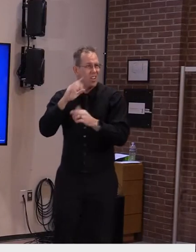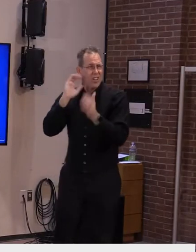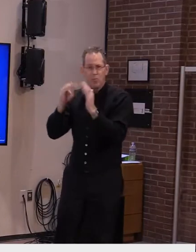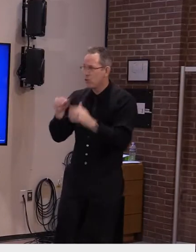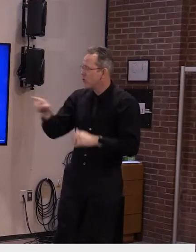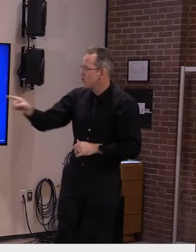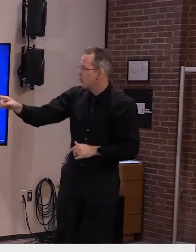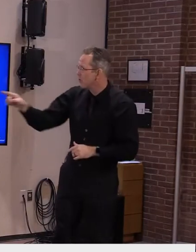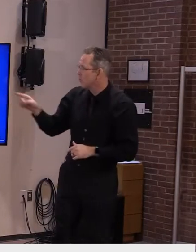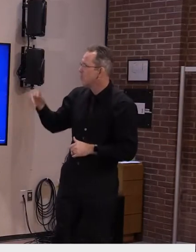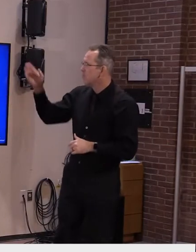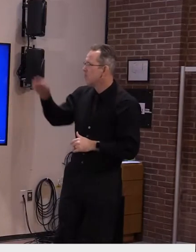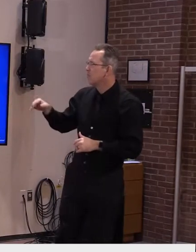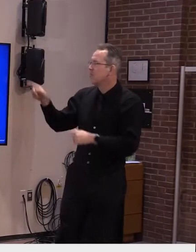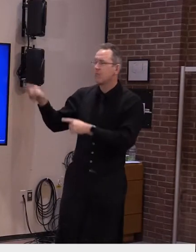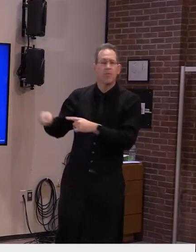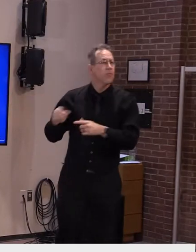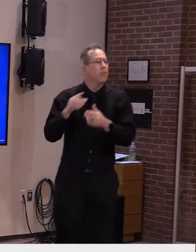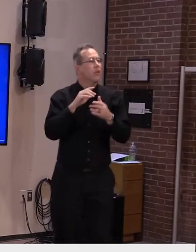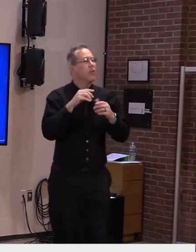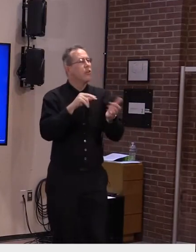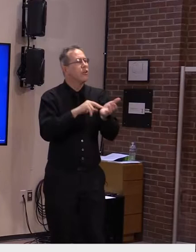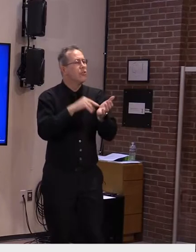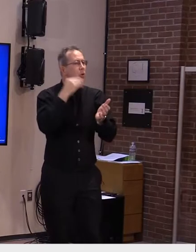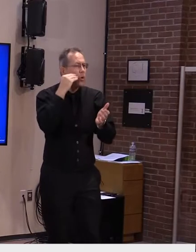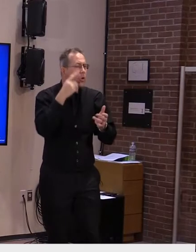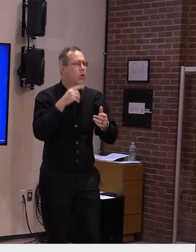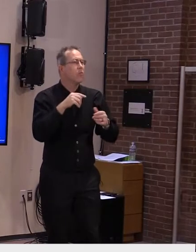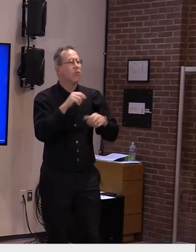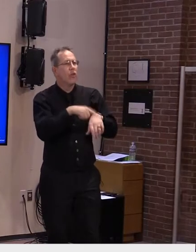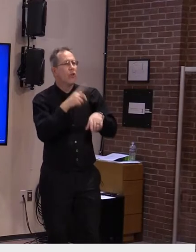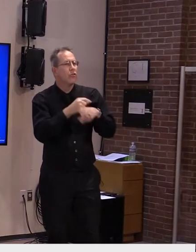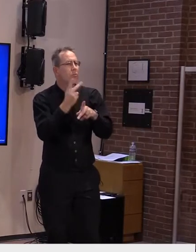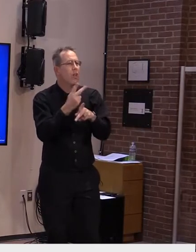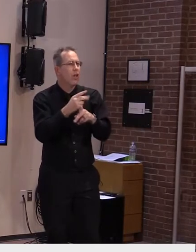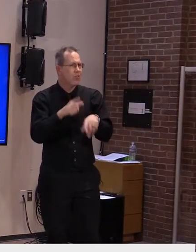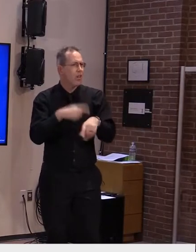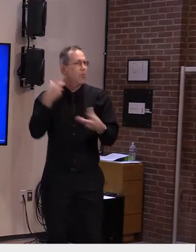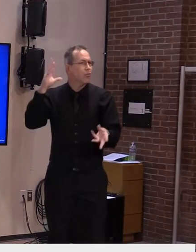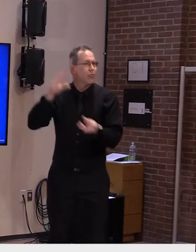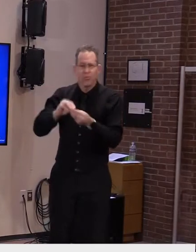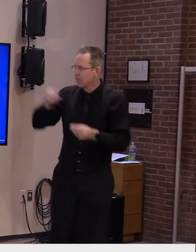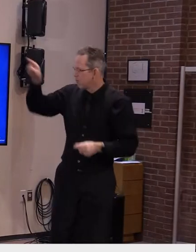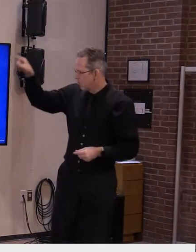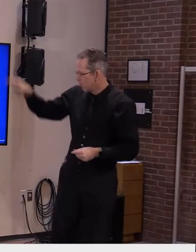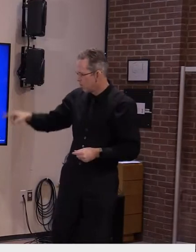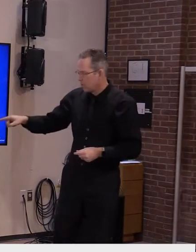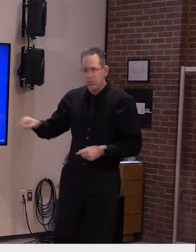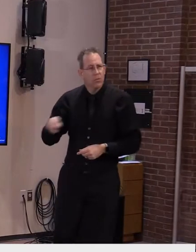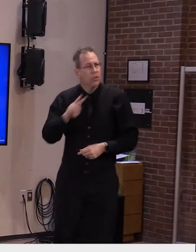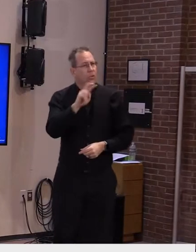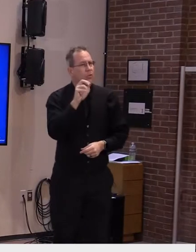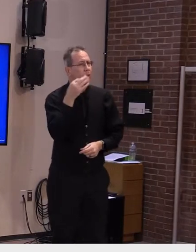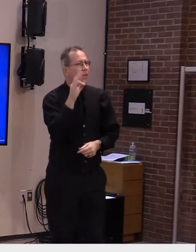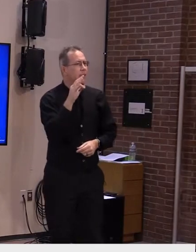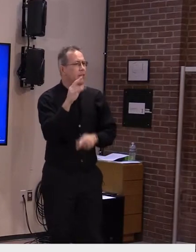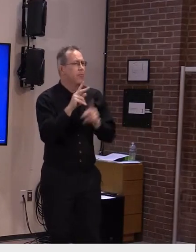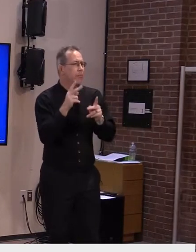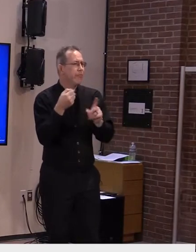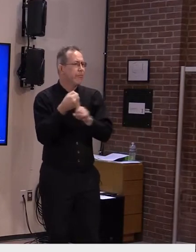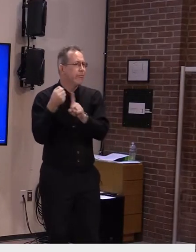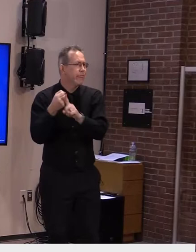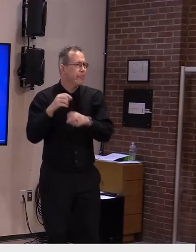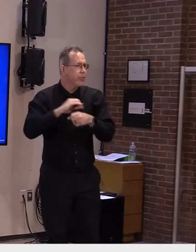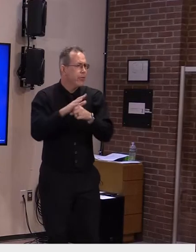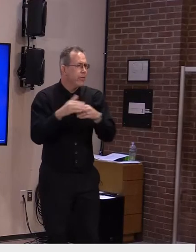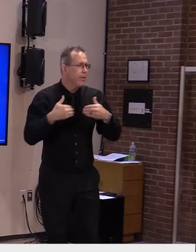see that the number of outbreaks stands at 17, with 219 cases associated with an outbreak. This is up from last week,